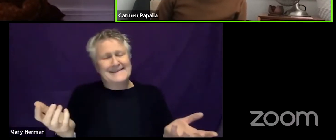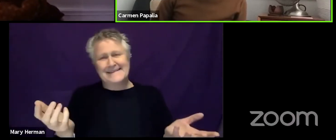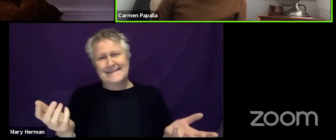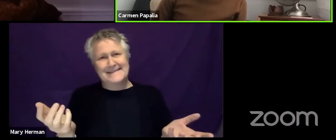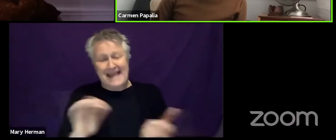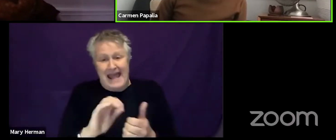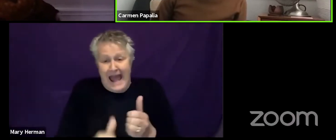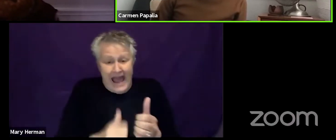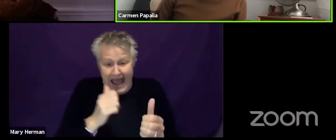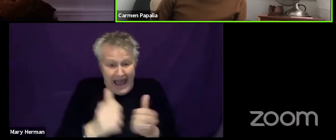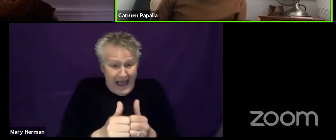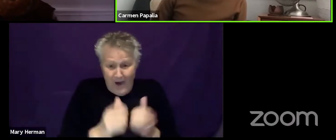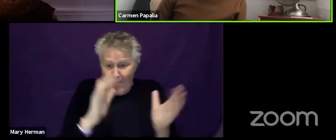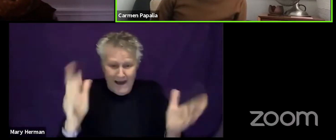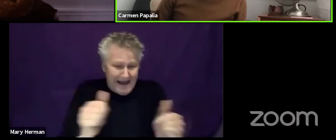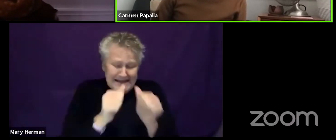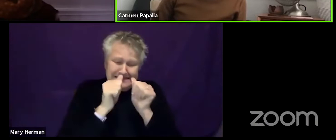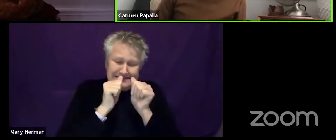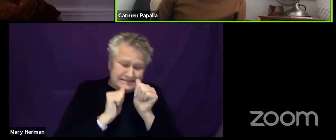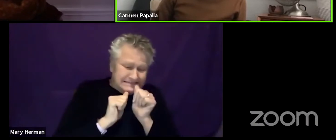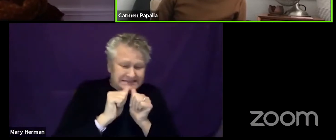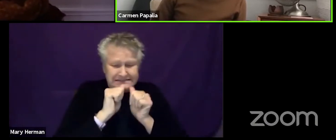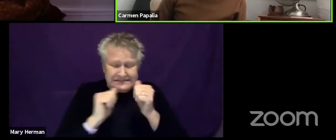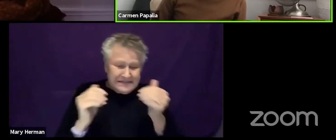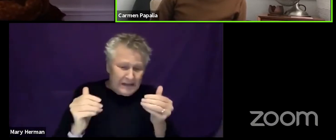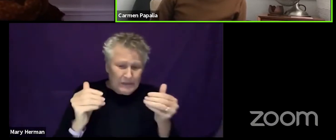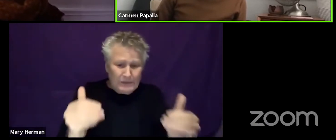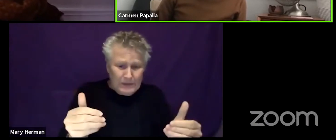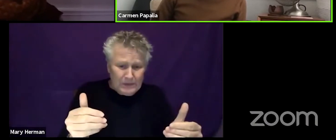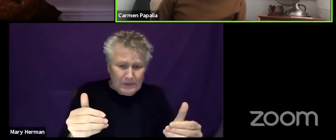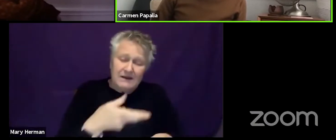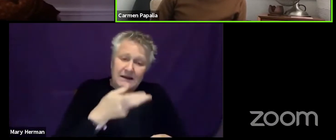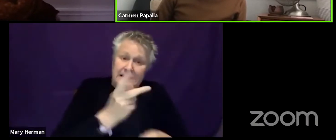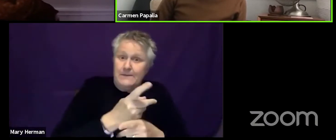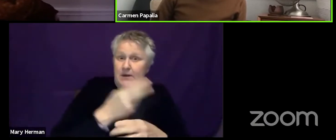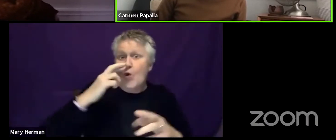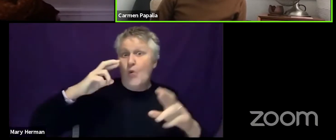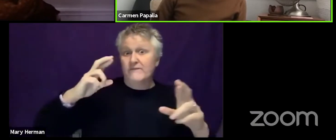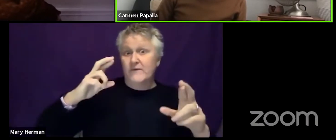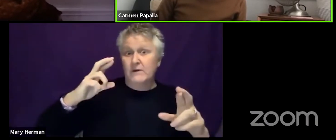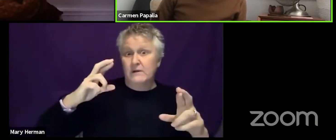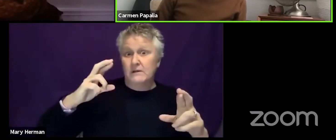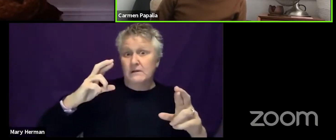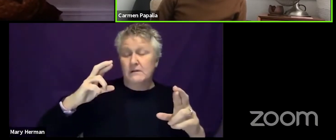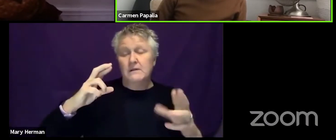through not and keep being hopeful, I think is just seeing